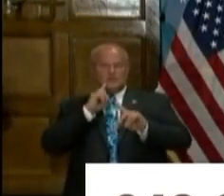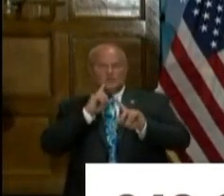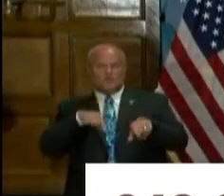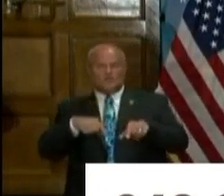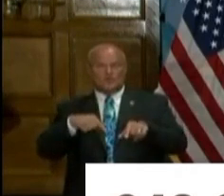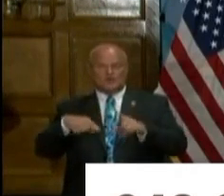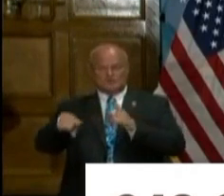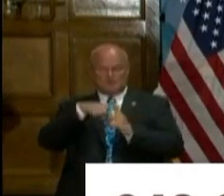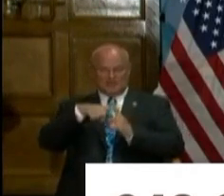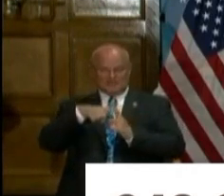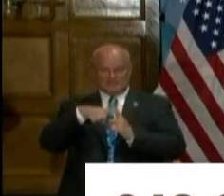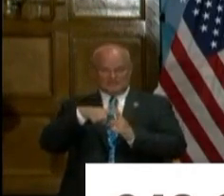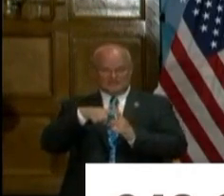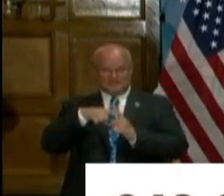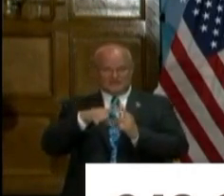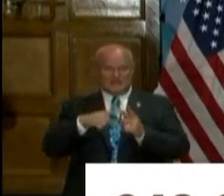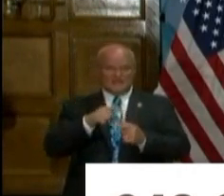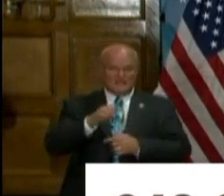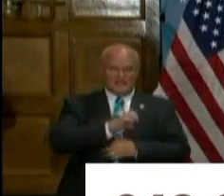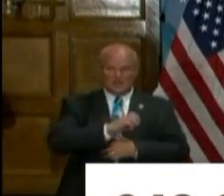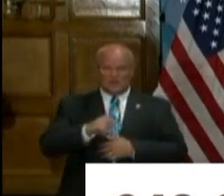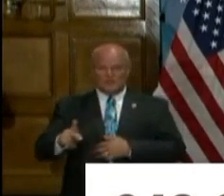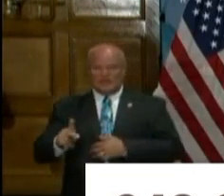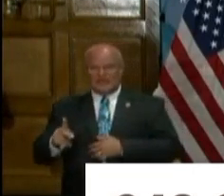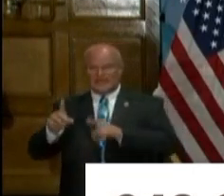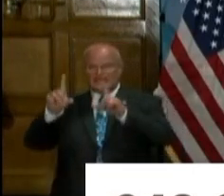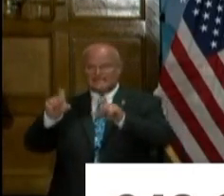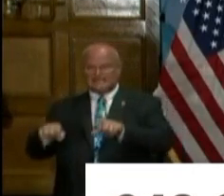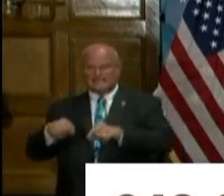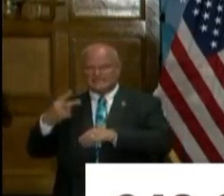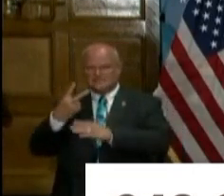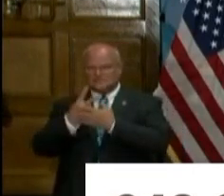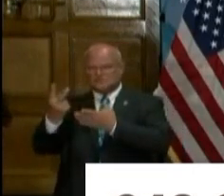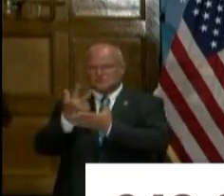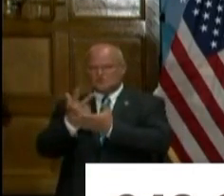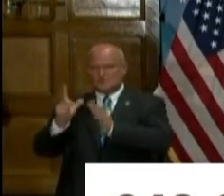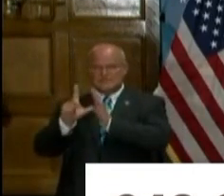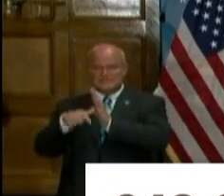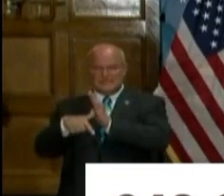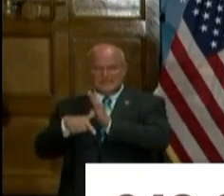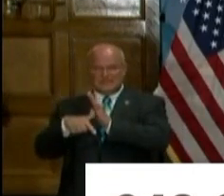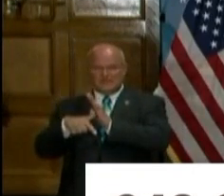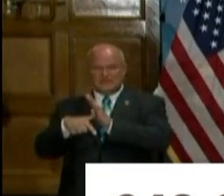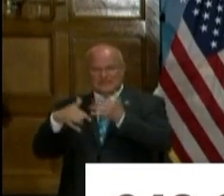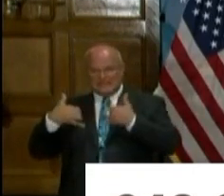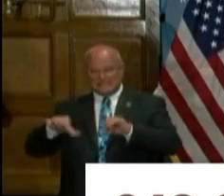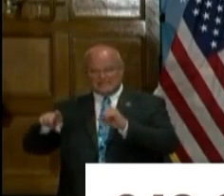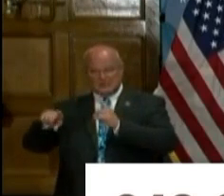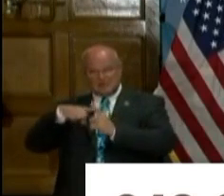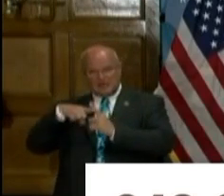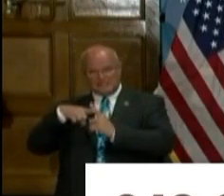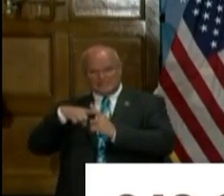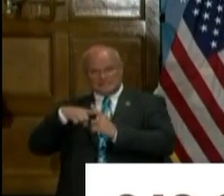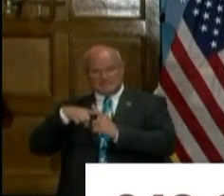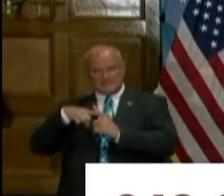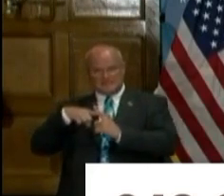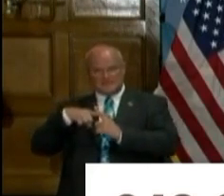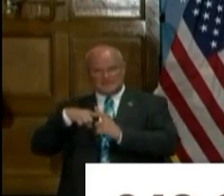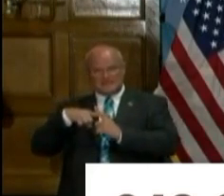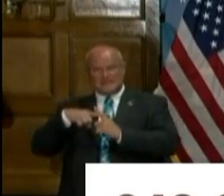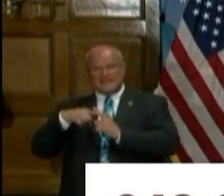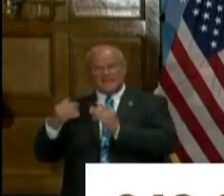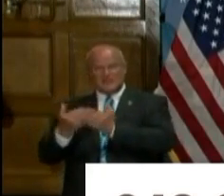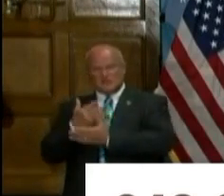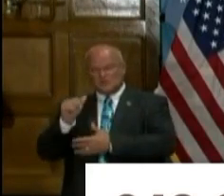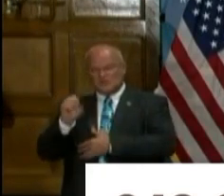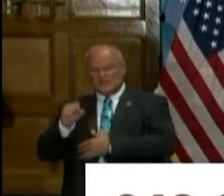reported as positive and then they go back and retest 2 to 3 weeks later and they are still positive, is that treated as a new